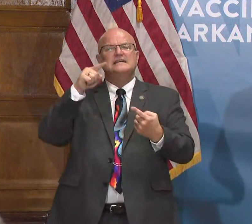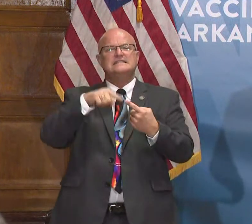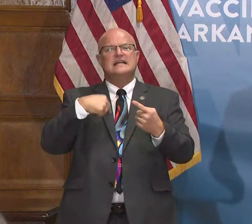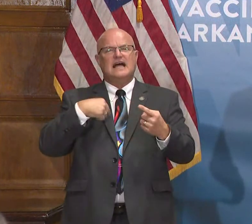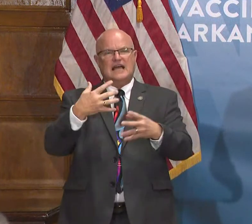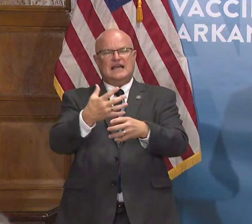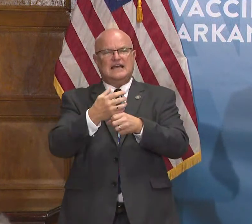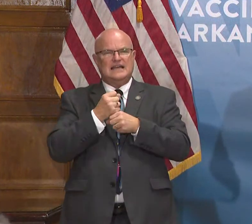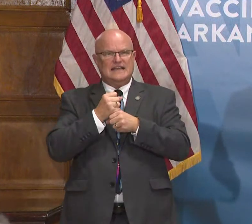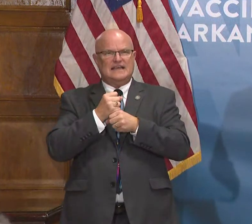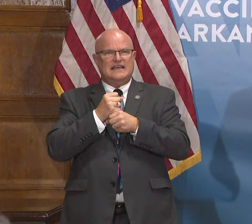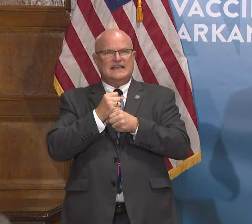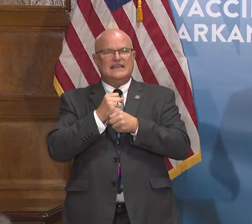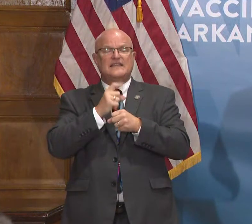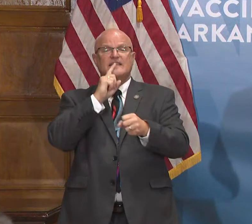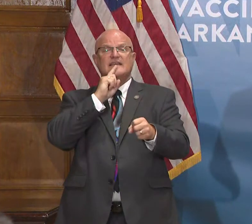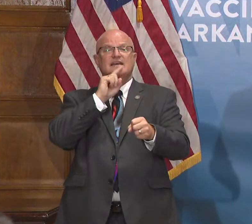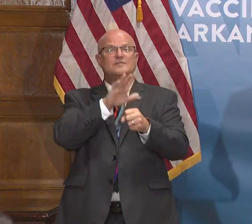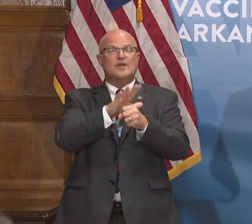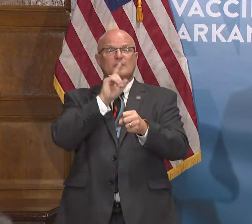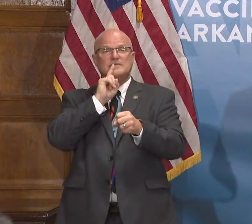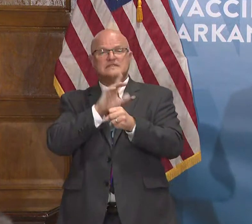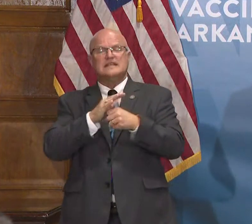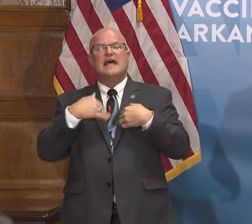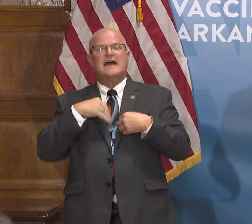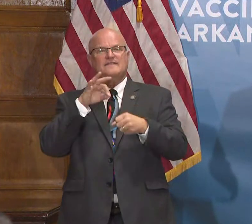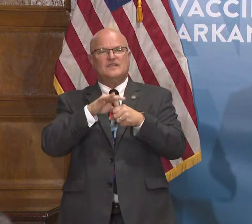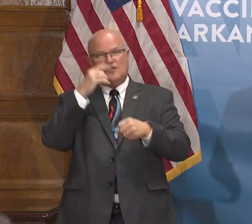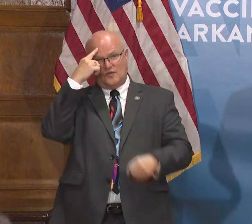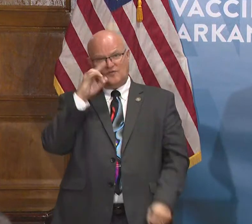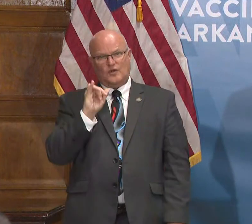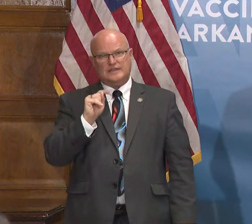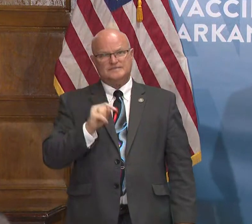get affirmation that we have the votes for it.